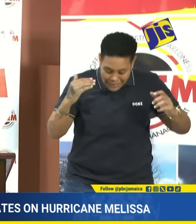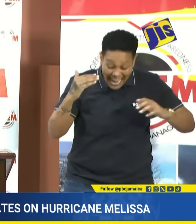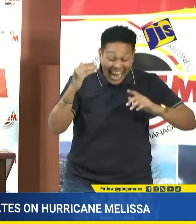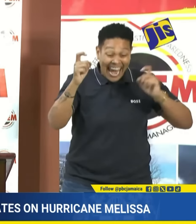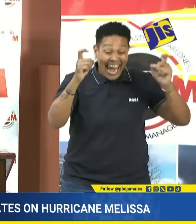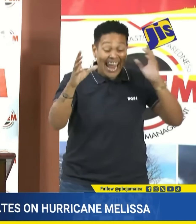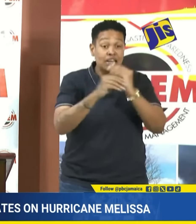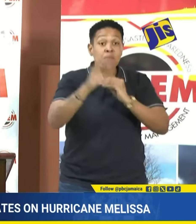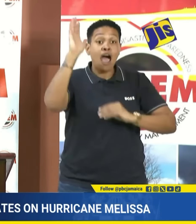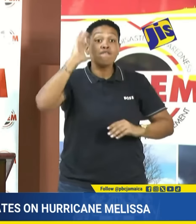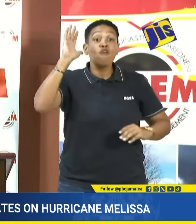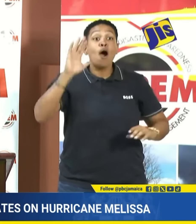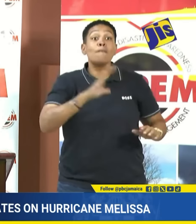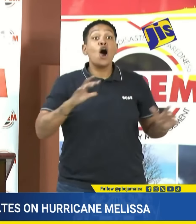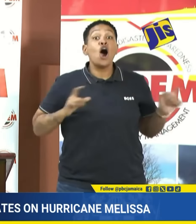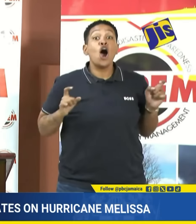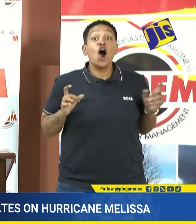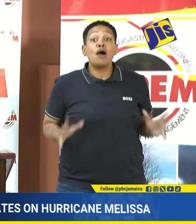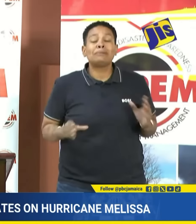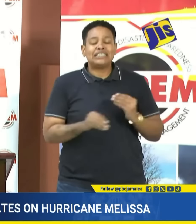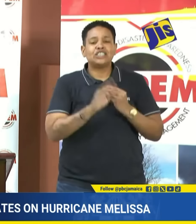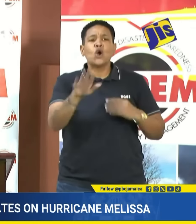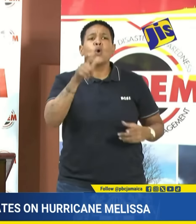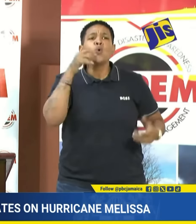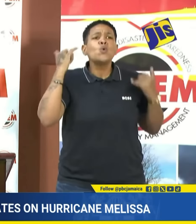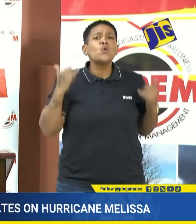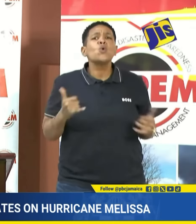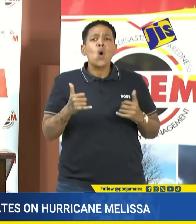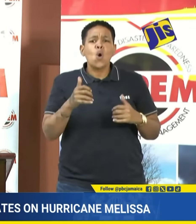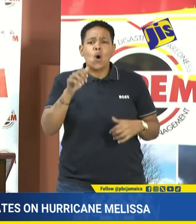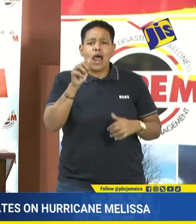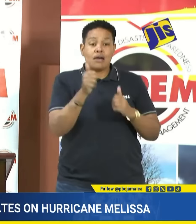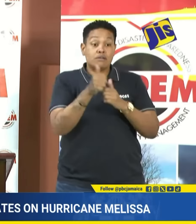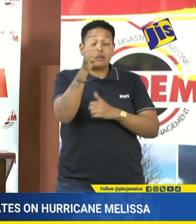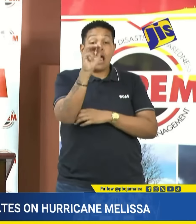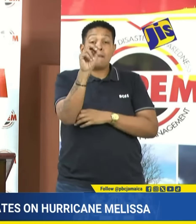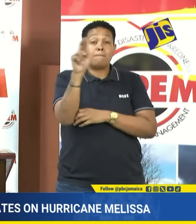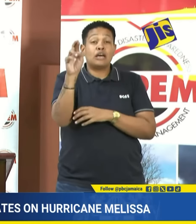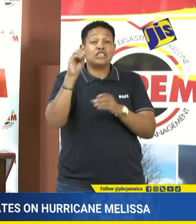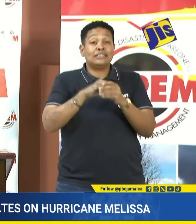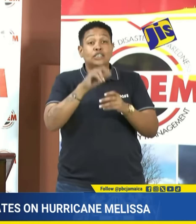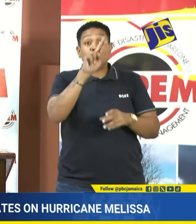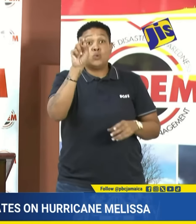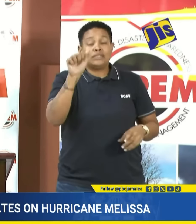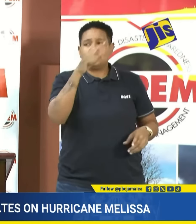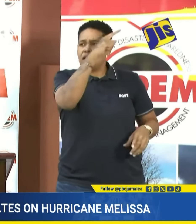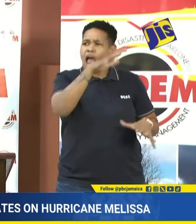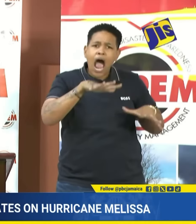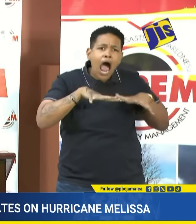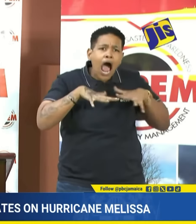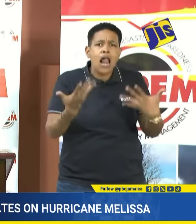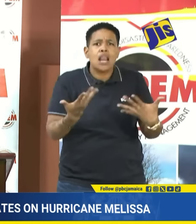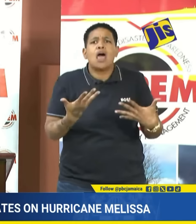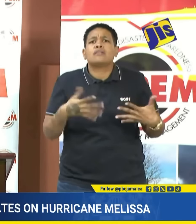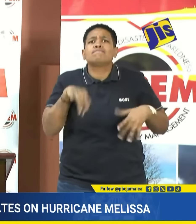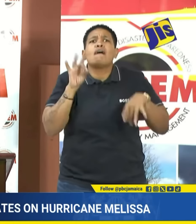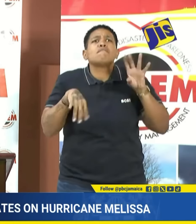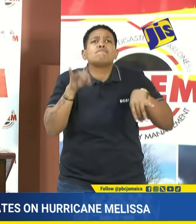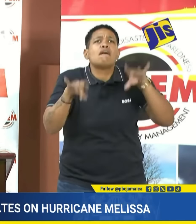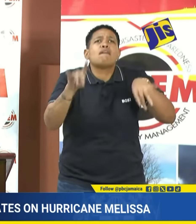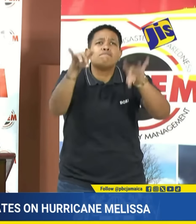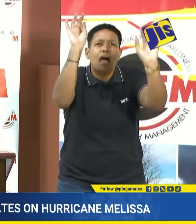by former commissioner, who is now ambassador to the United States, a lot of